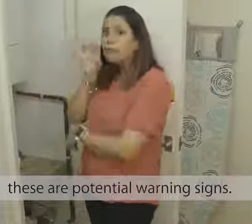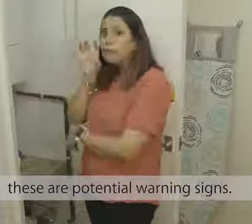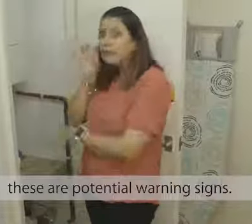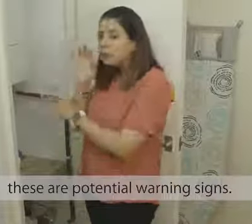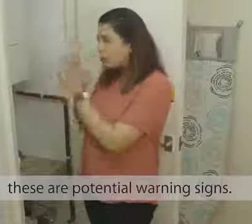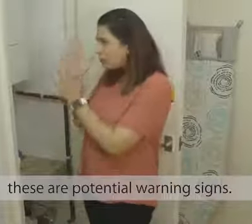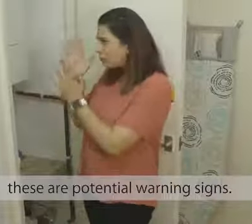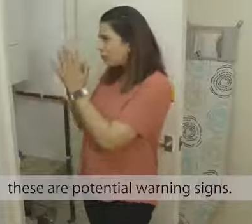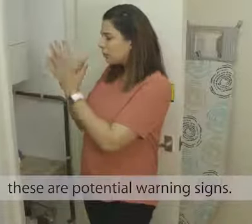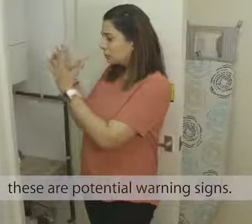signs.